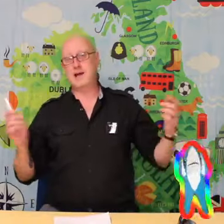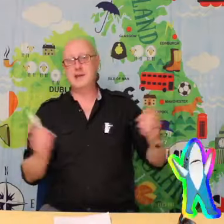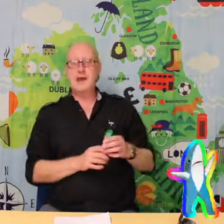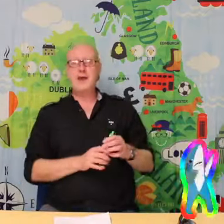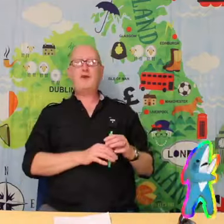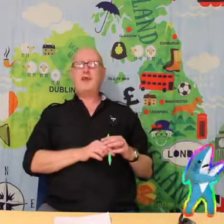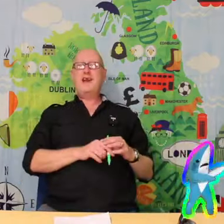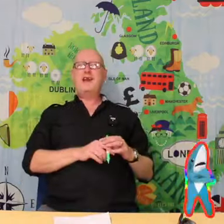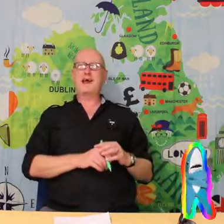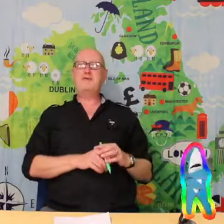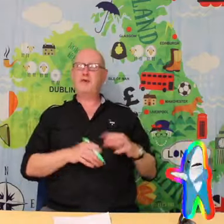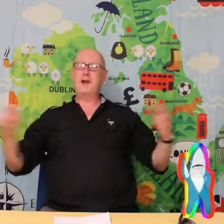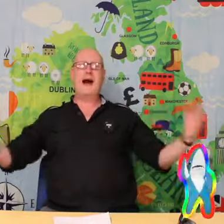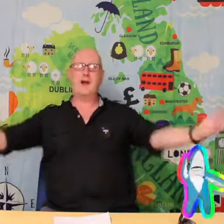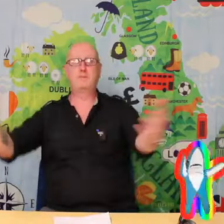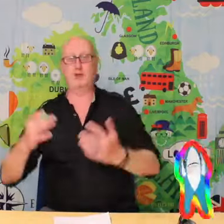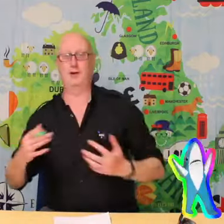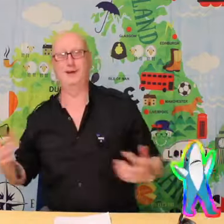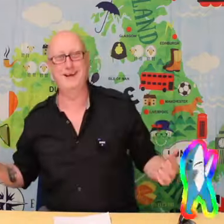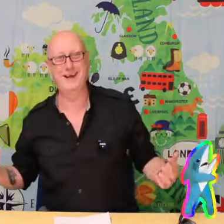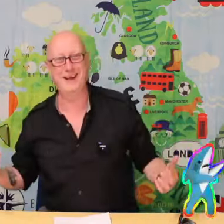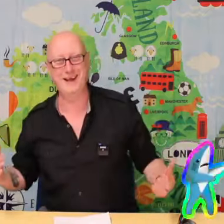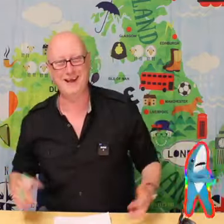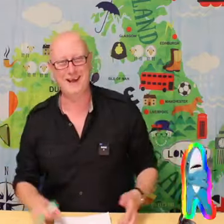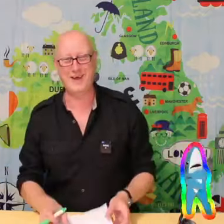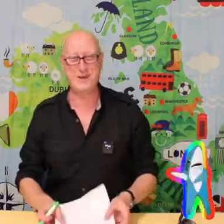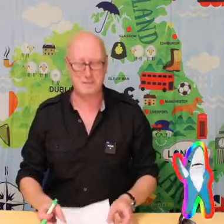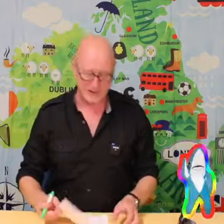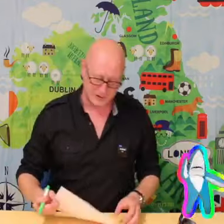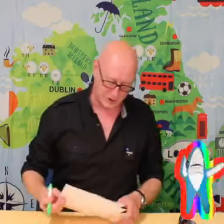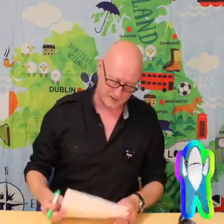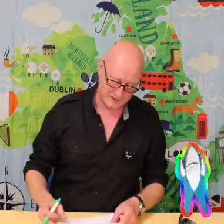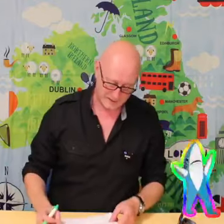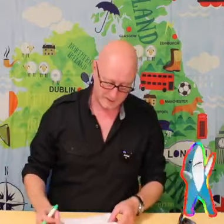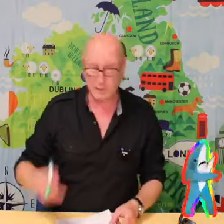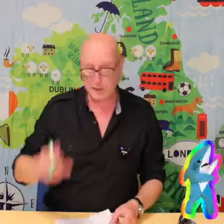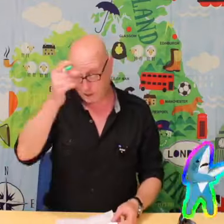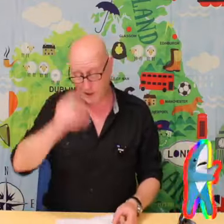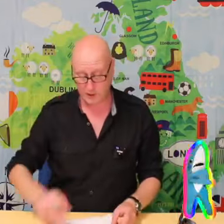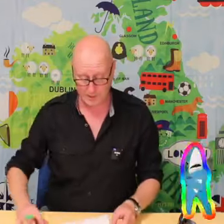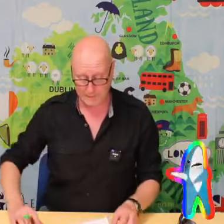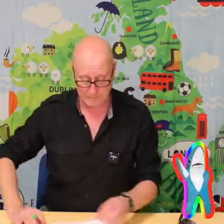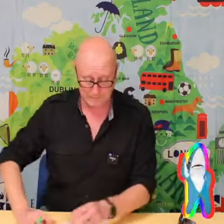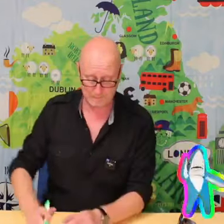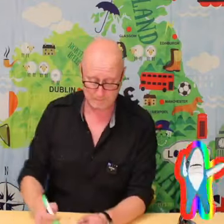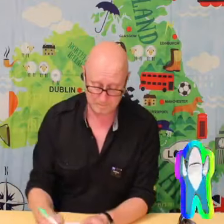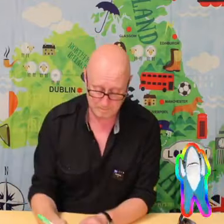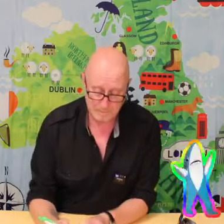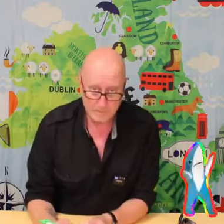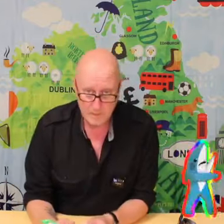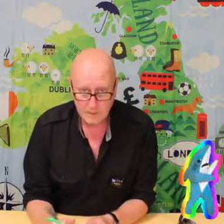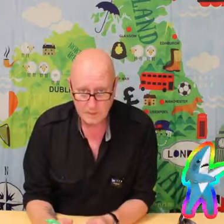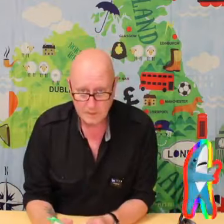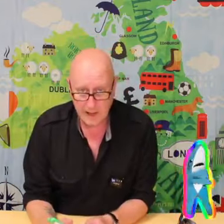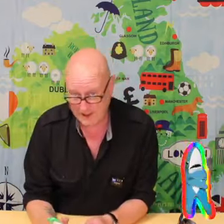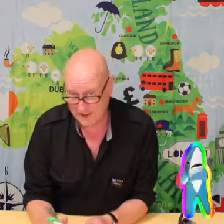in everything in life, we are optional. We are. We are not mandatory. No, I'm not happy you enjoyed it. The film was exciting and a bit scary. Aye, it is, aye. With